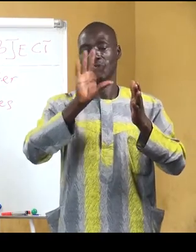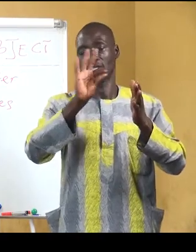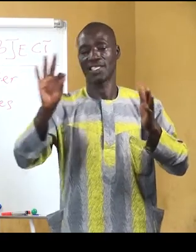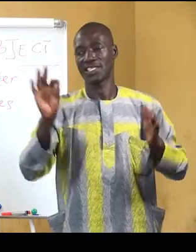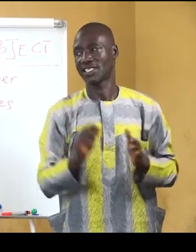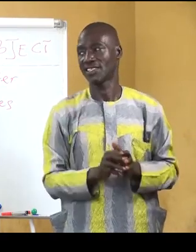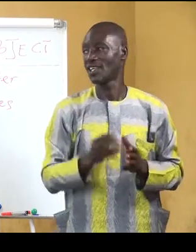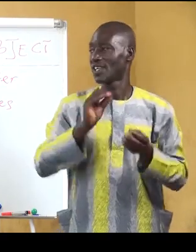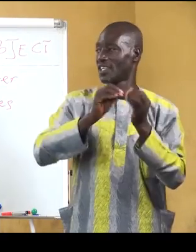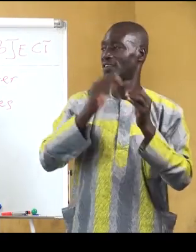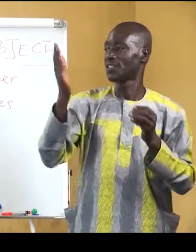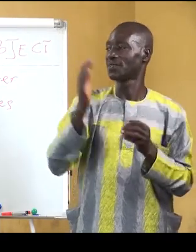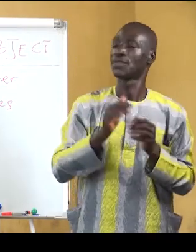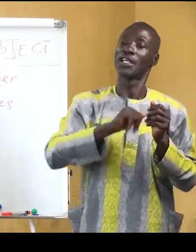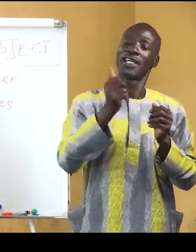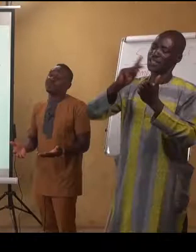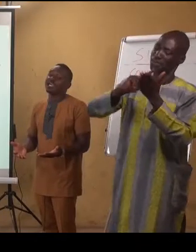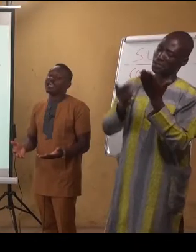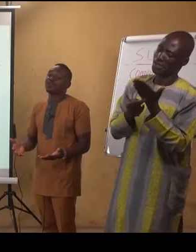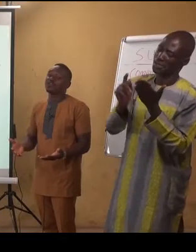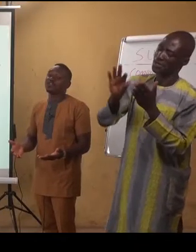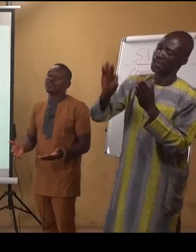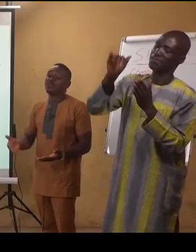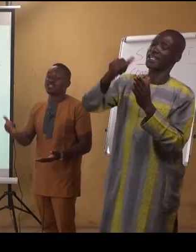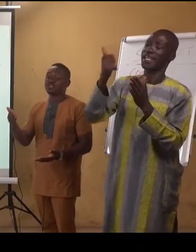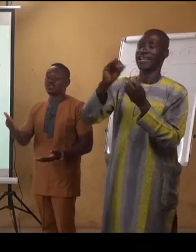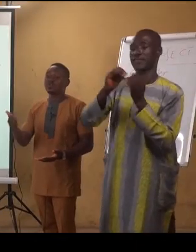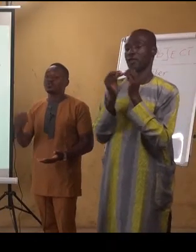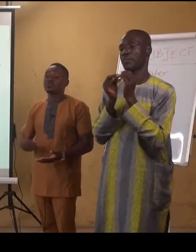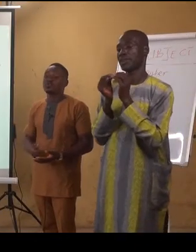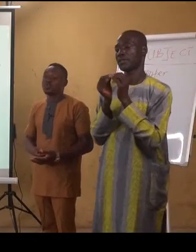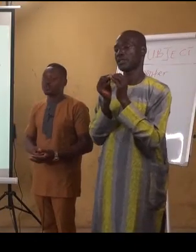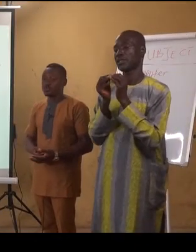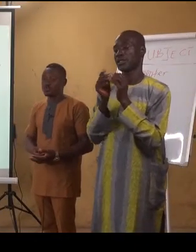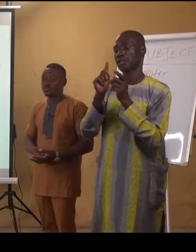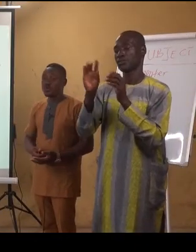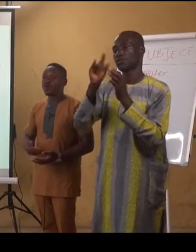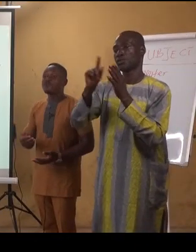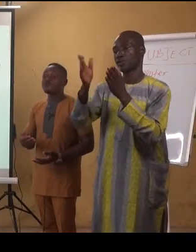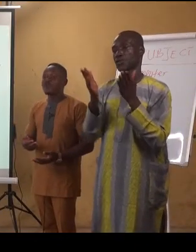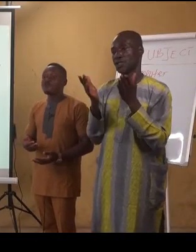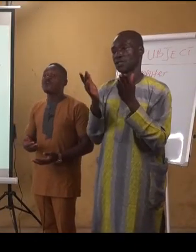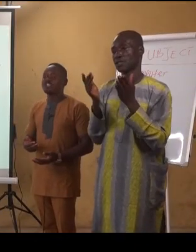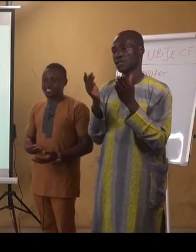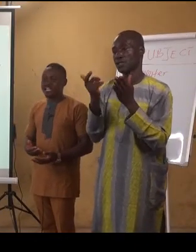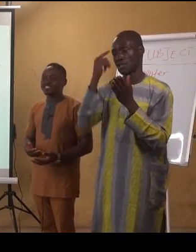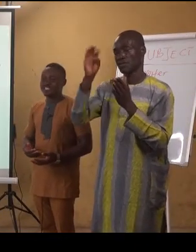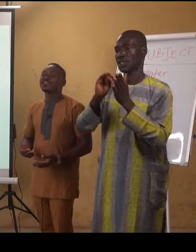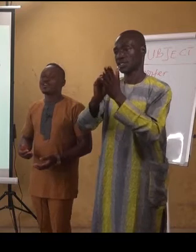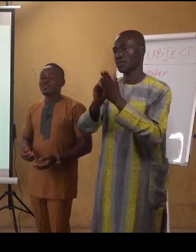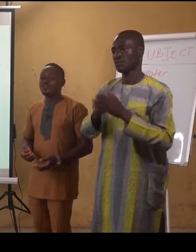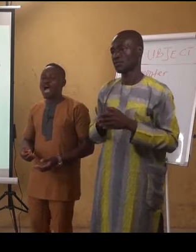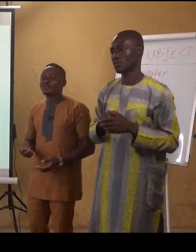9,999. So any programmer, you can pick any of these numbers to suit what you want to do. For